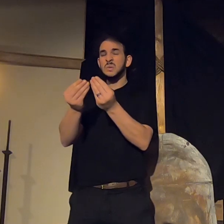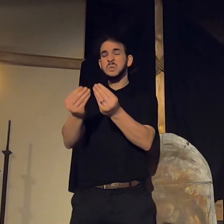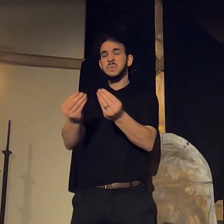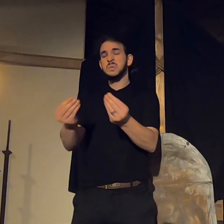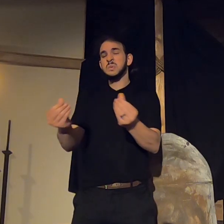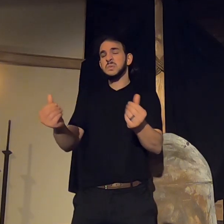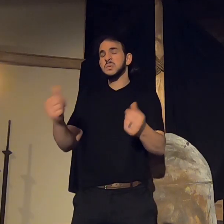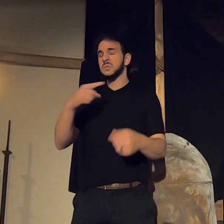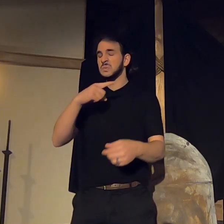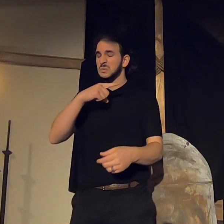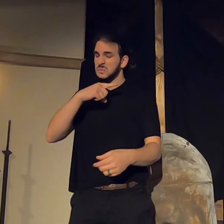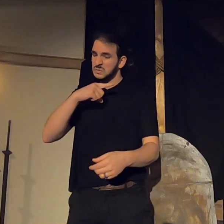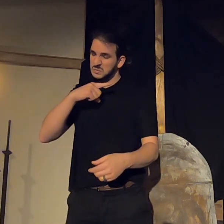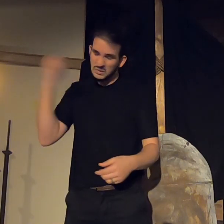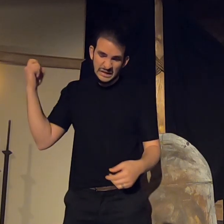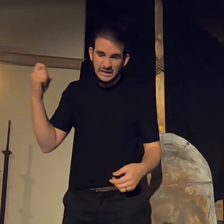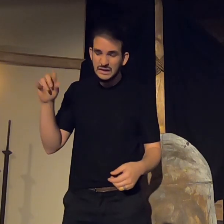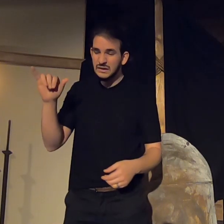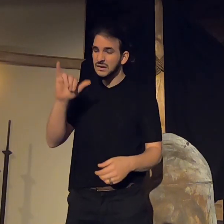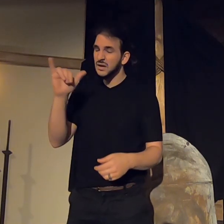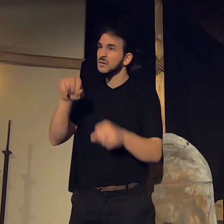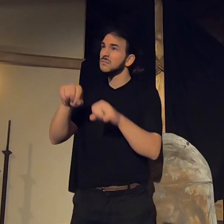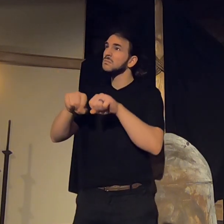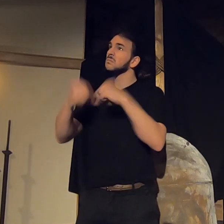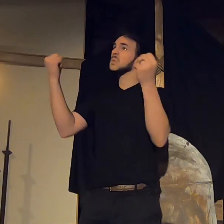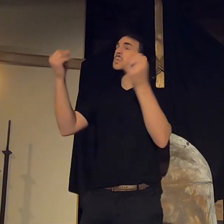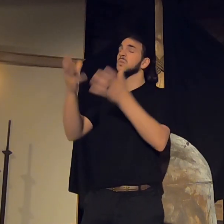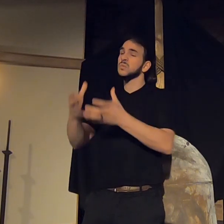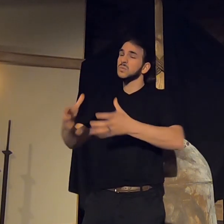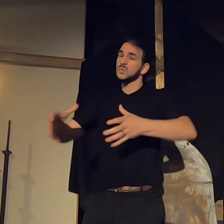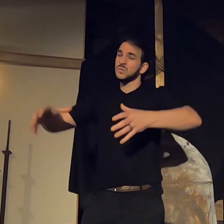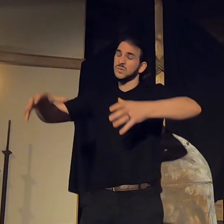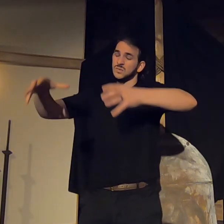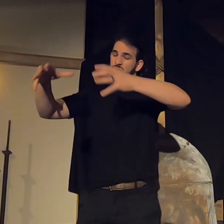My strength has dried up like a broken clay pot,